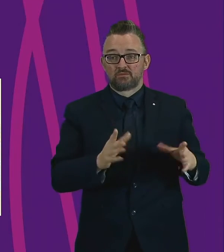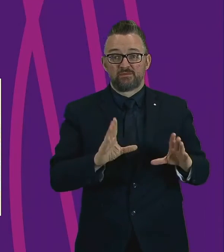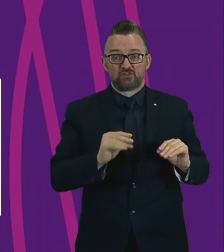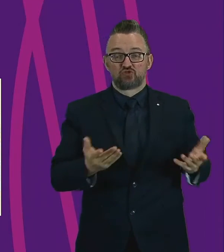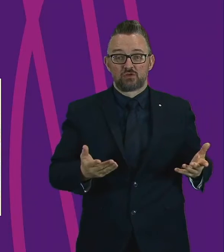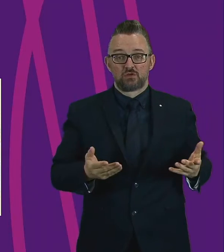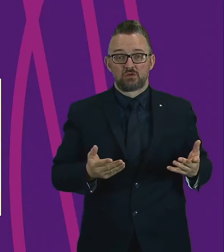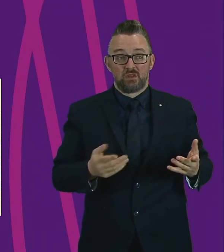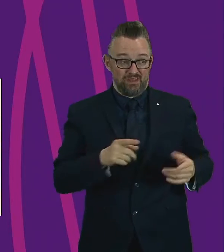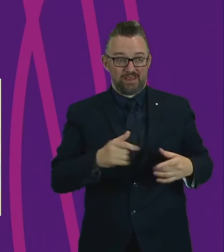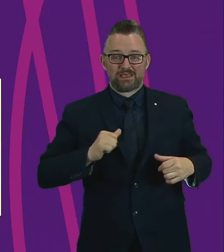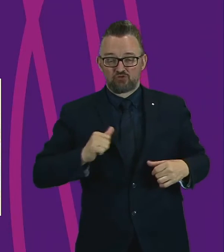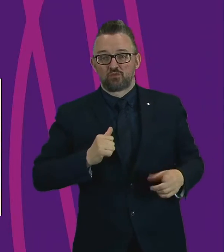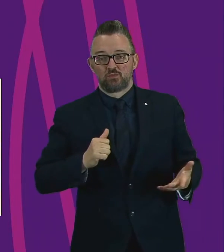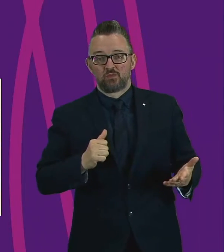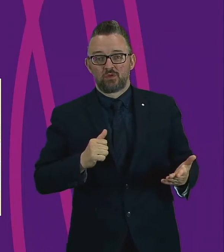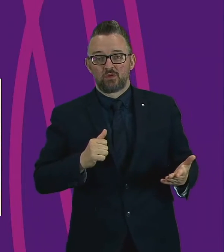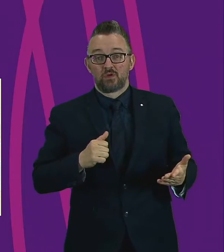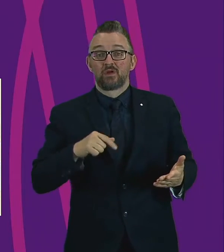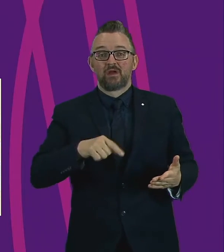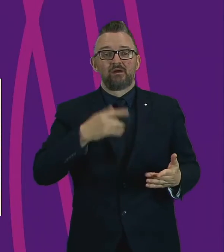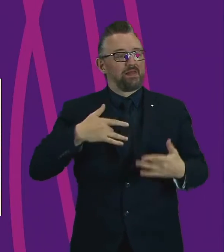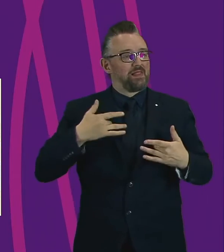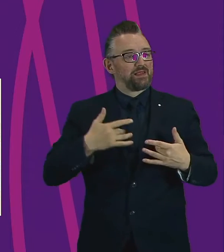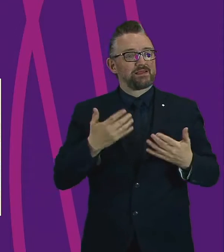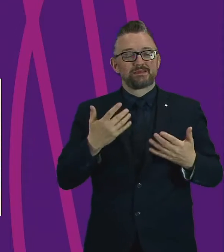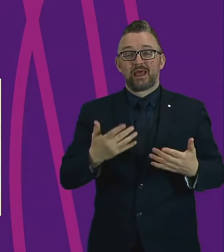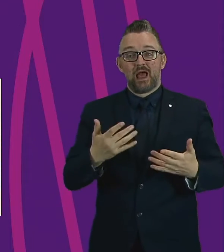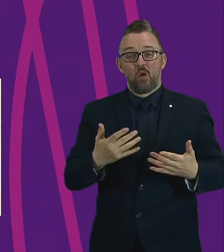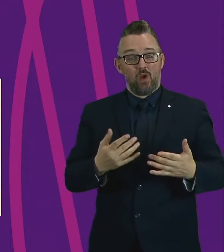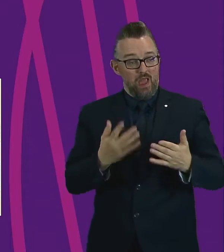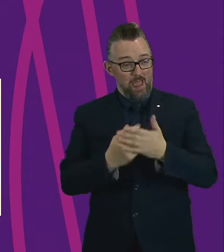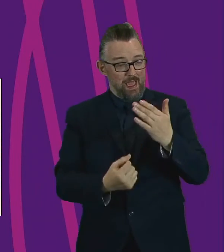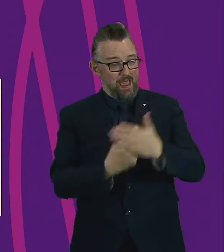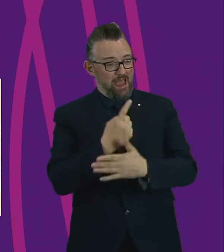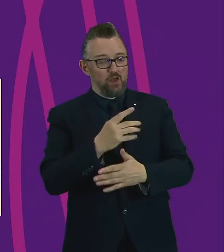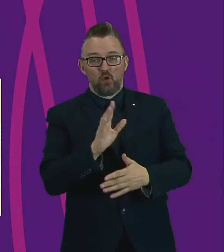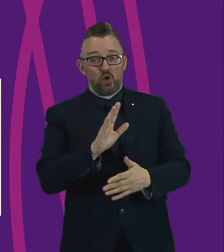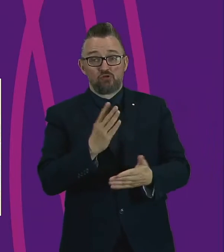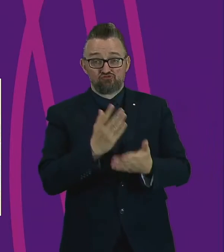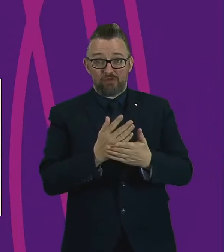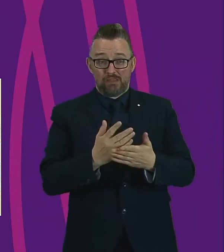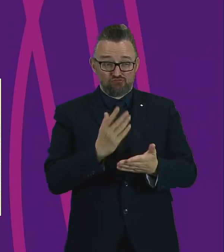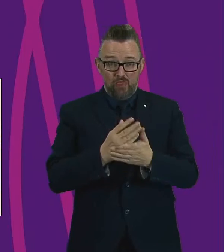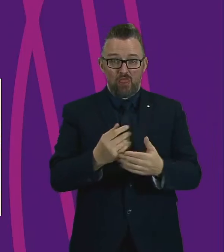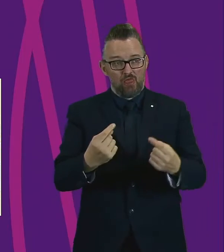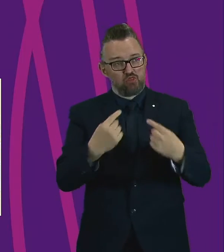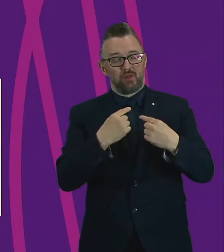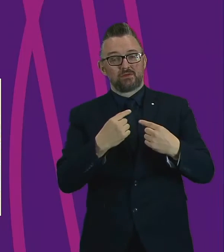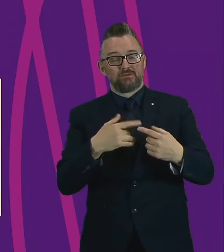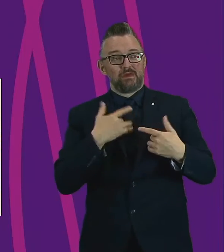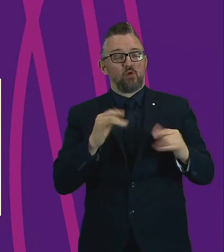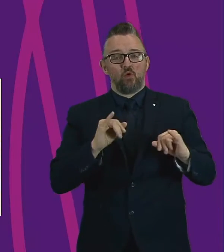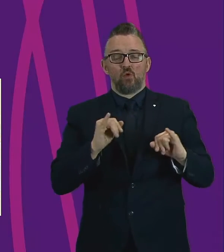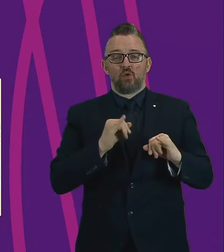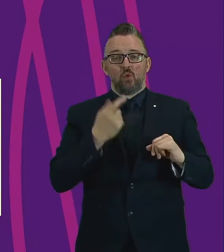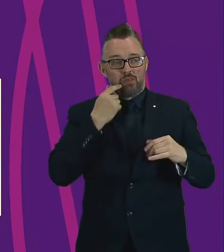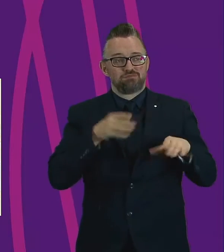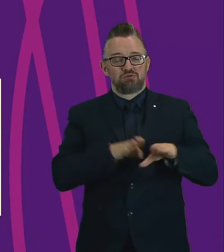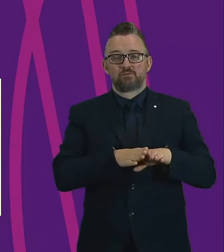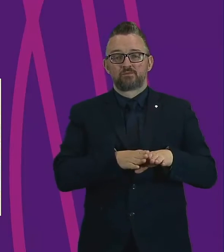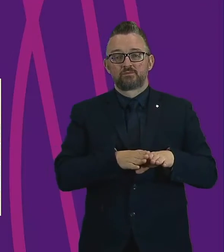For them, this is not an opportunity, it is a very real threat. And everything we already